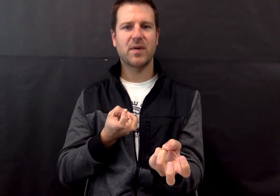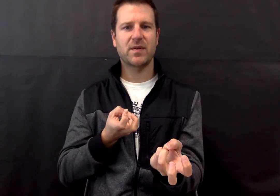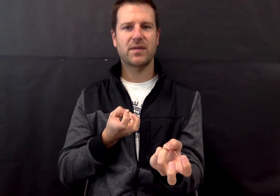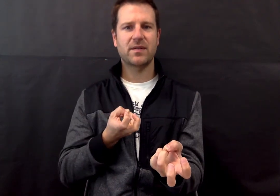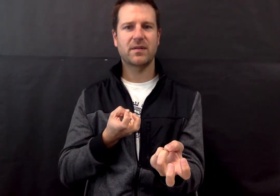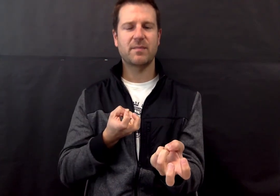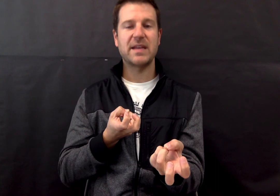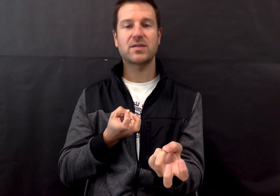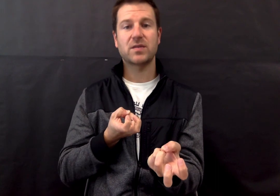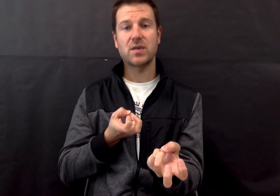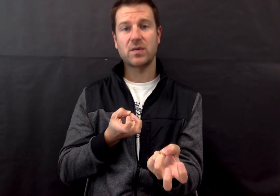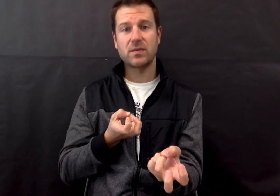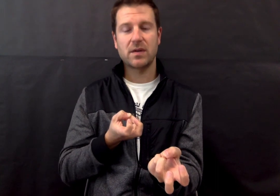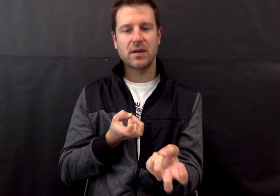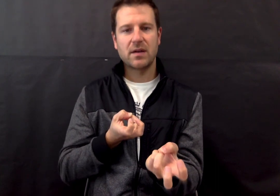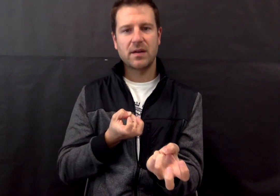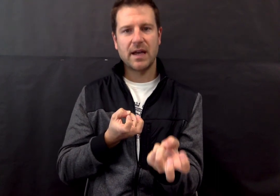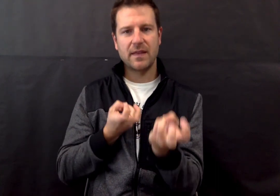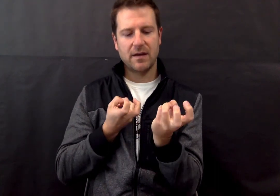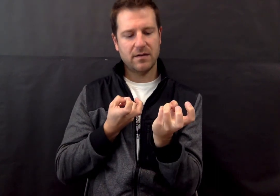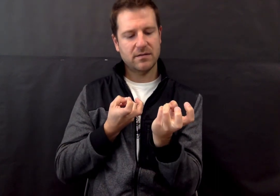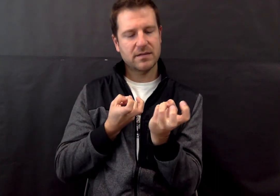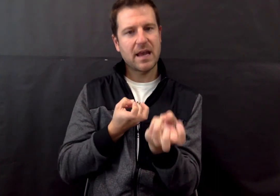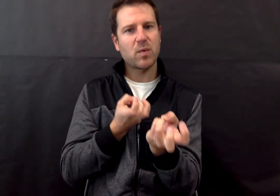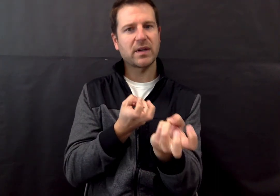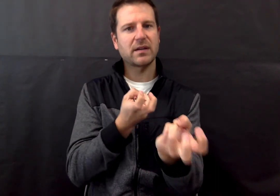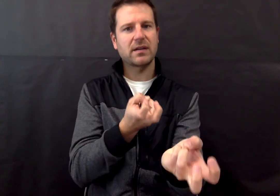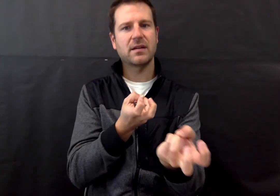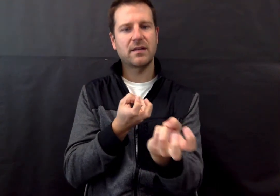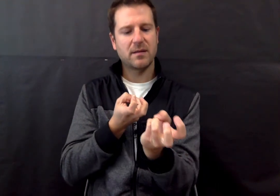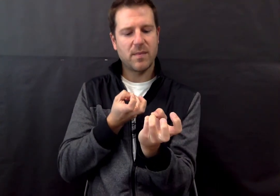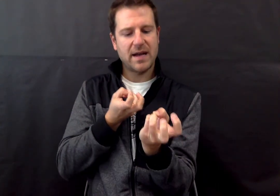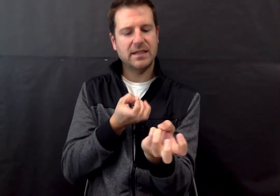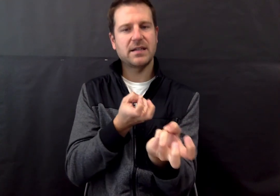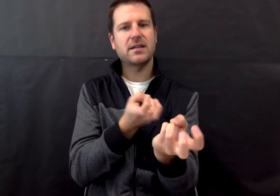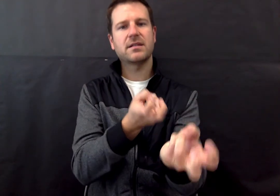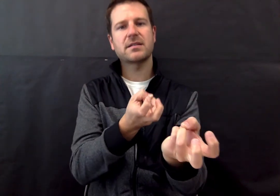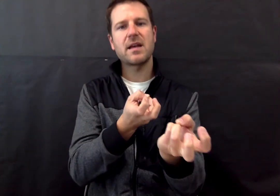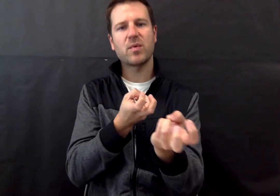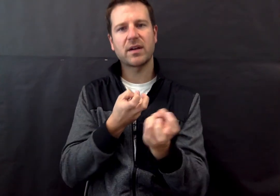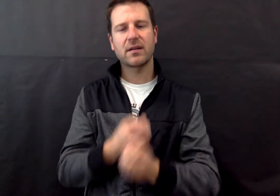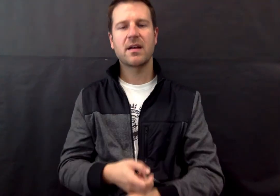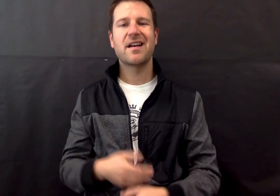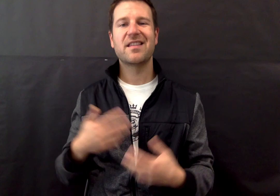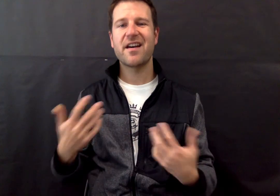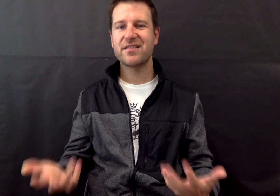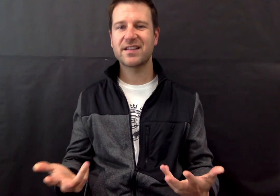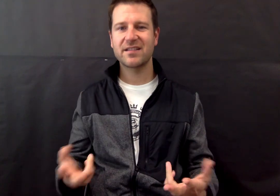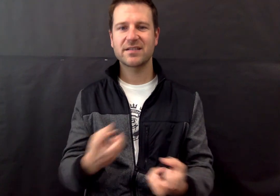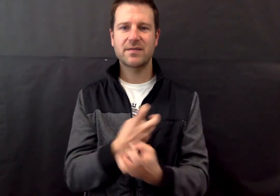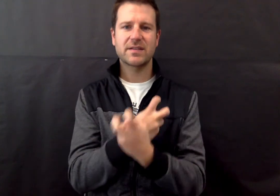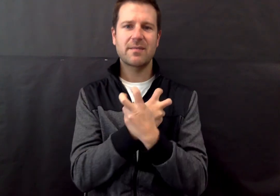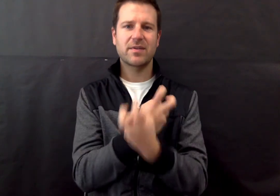both, or bent 2. And they're skateboarding. They're behind each other. Skateboarding. The other sign you'll see for skateboarding is